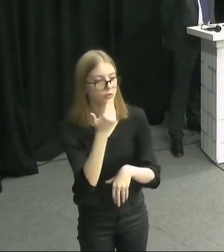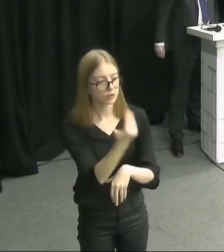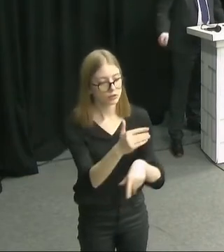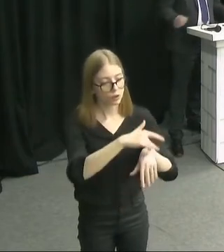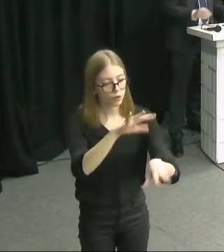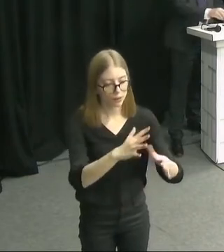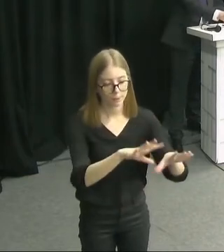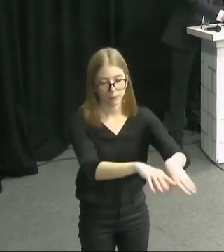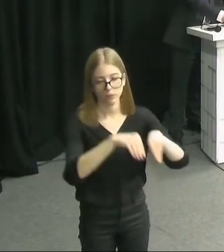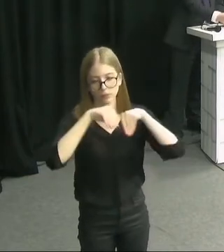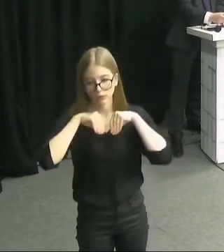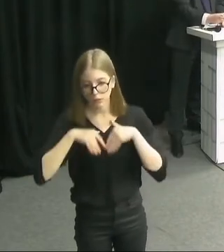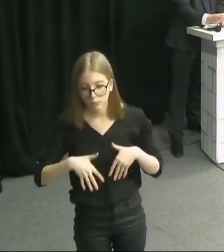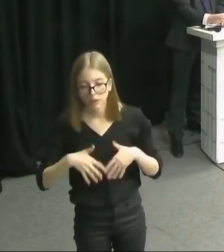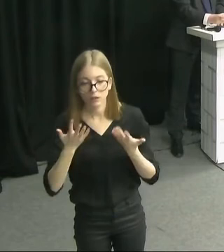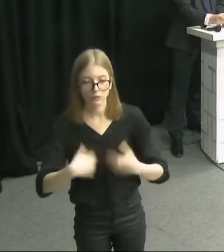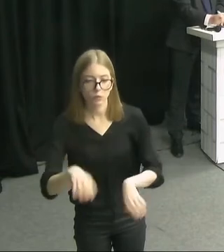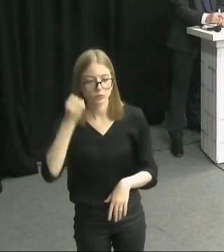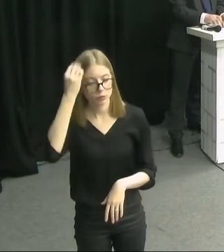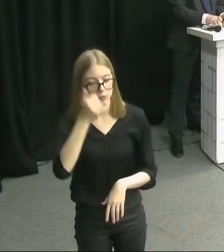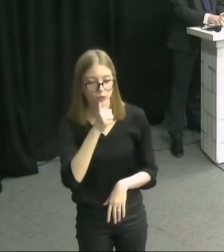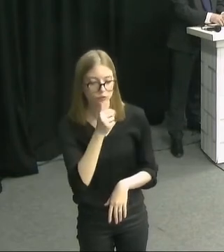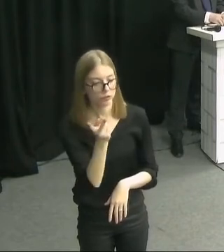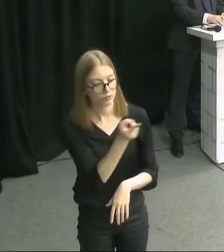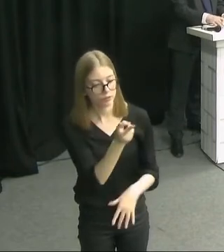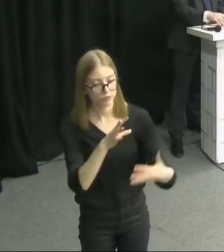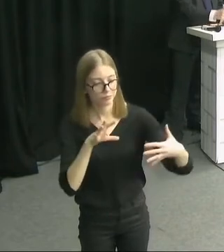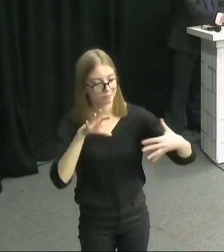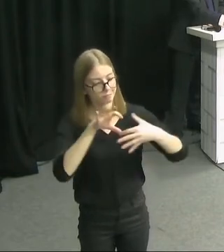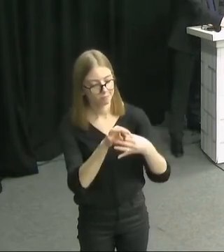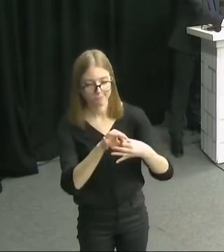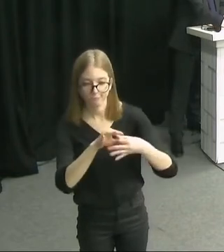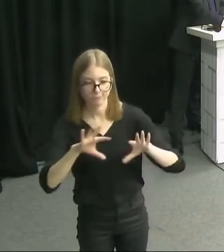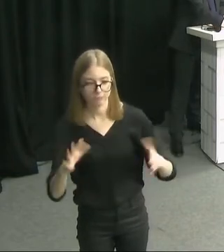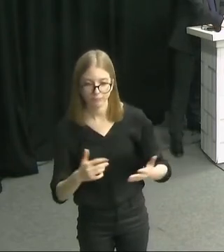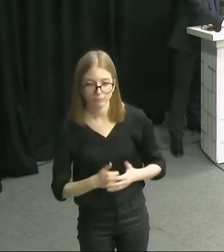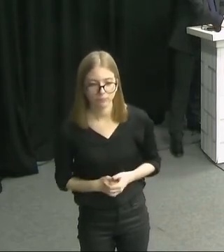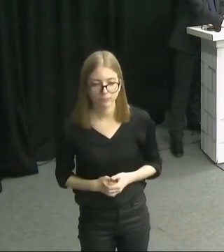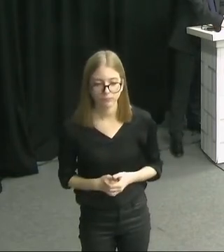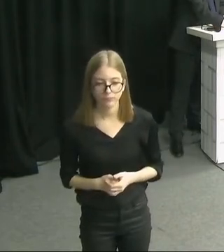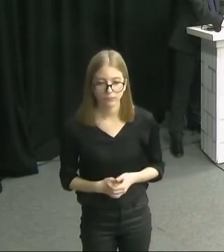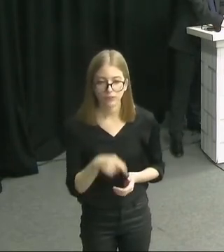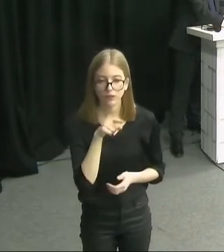as the student, so that the lecturer and the student is our partners.